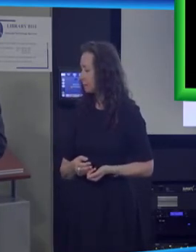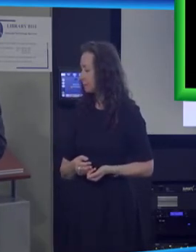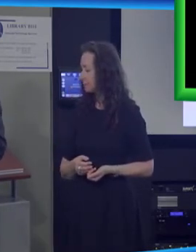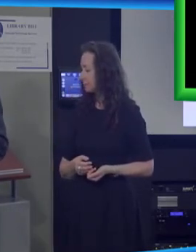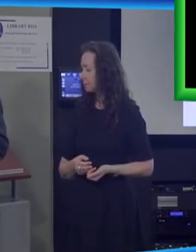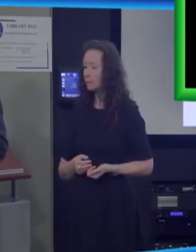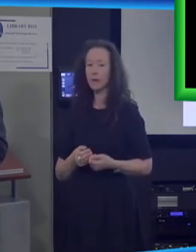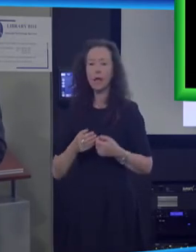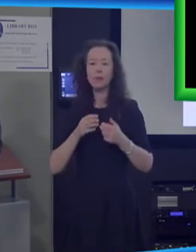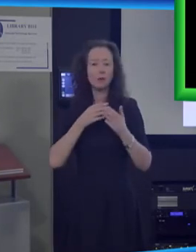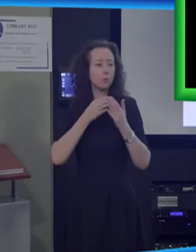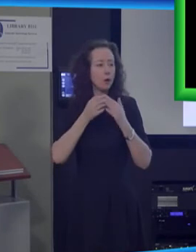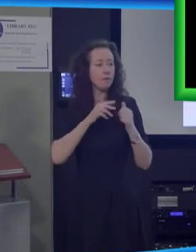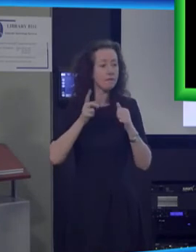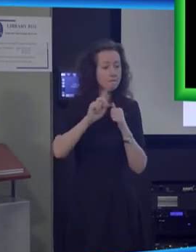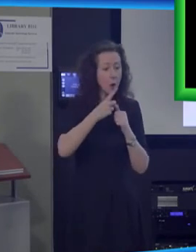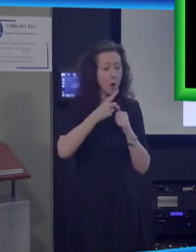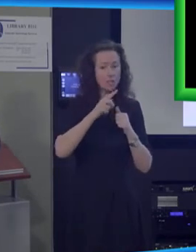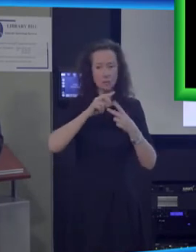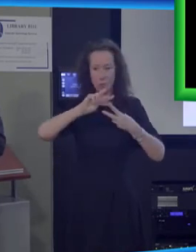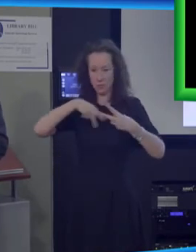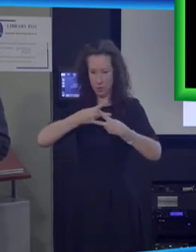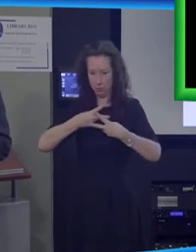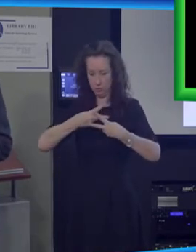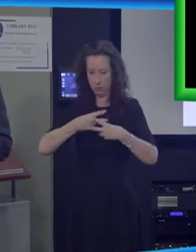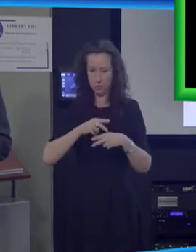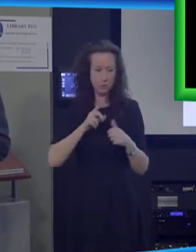See, whatever they started with, now they get some new material.